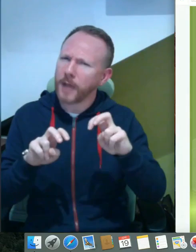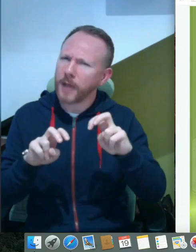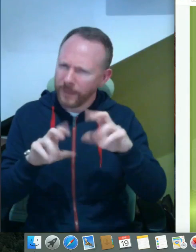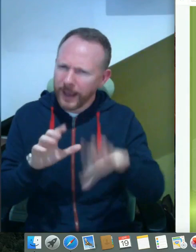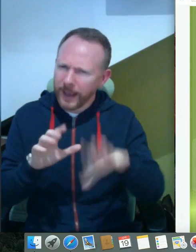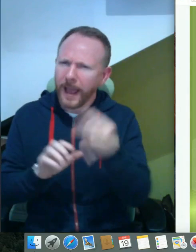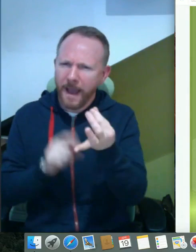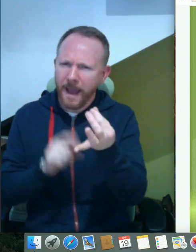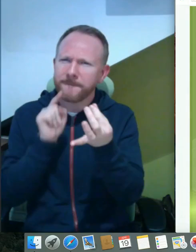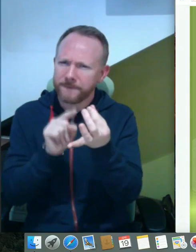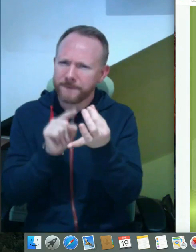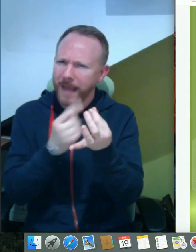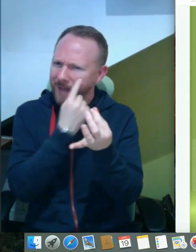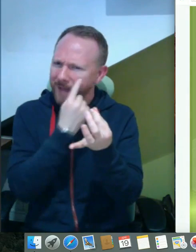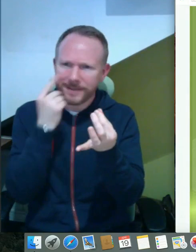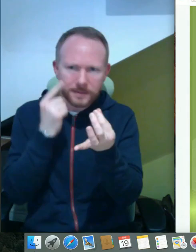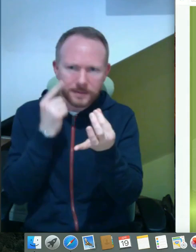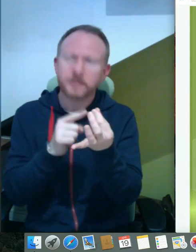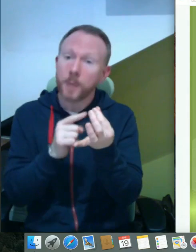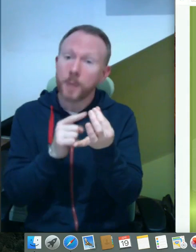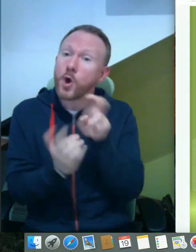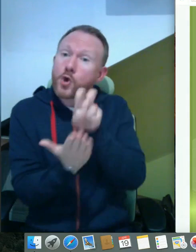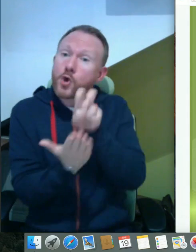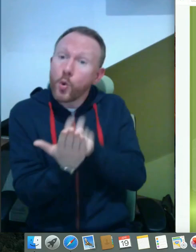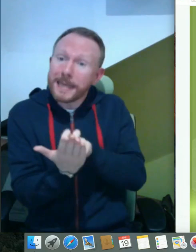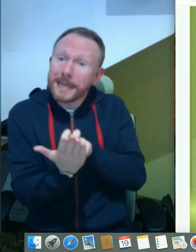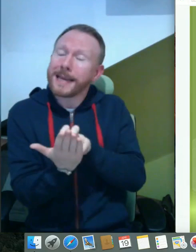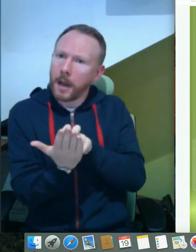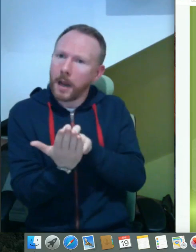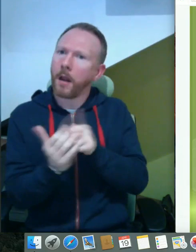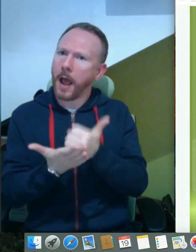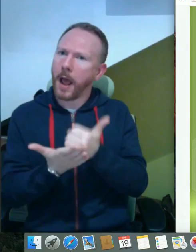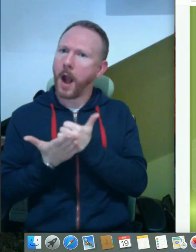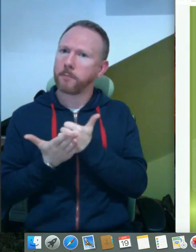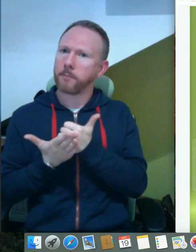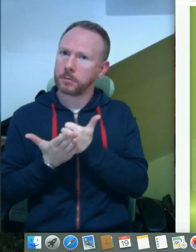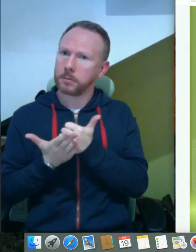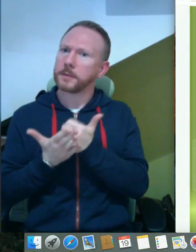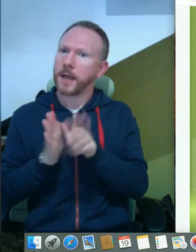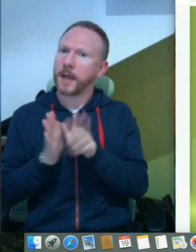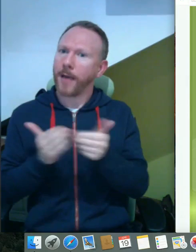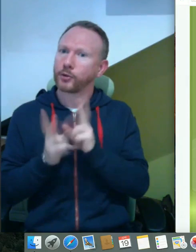that note-taking can successfully be used by sign language interpreters.